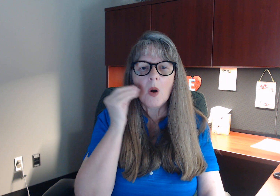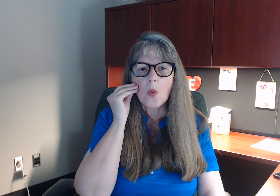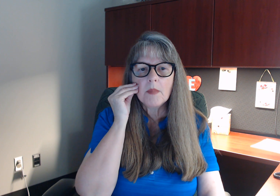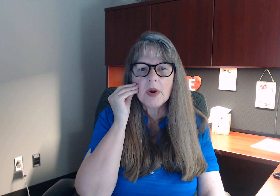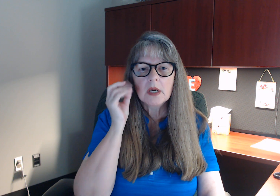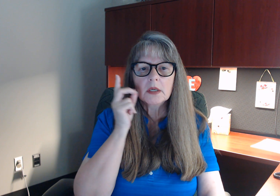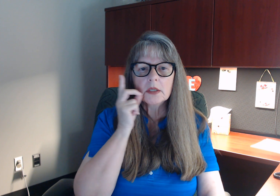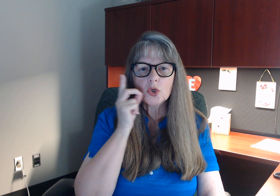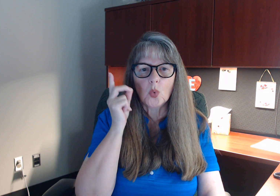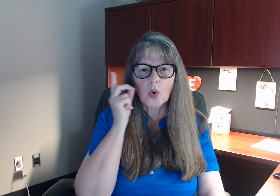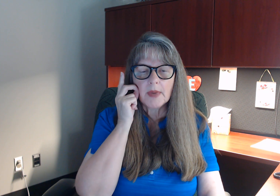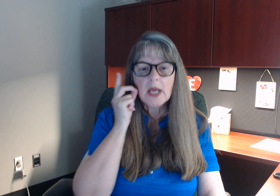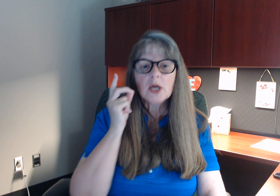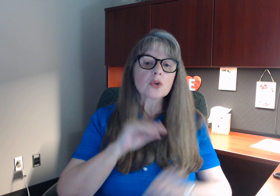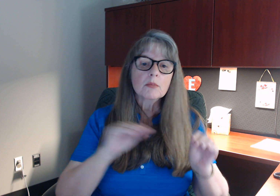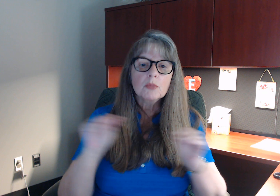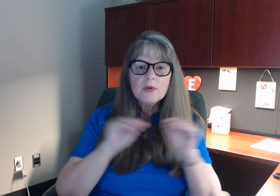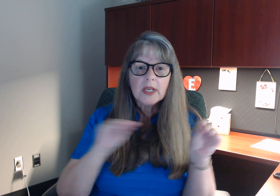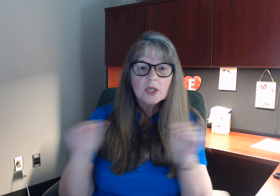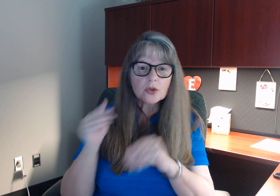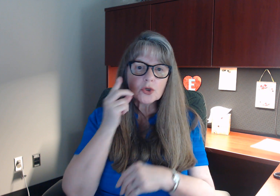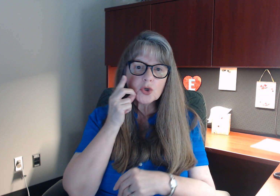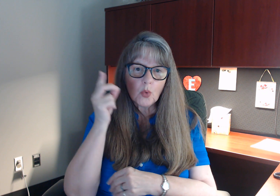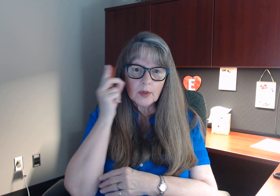Home, dorm. So they're moving into the dorm,